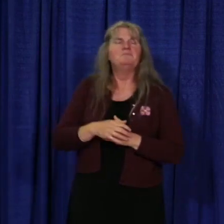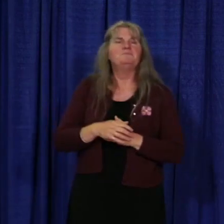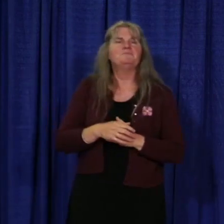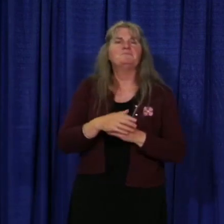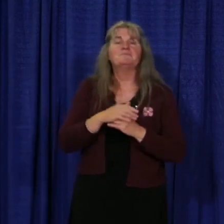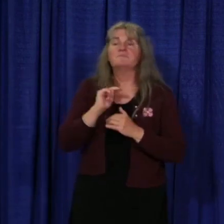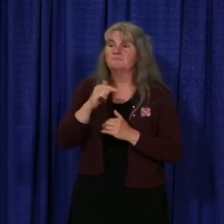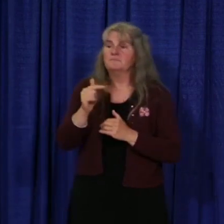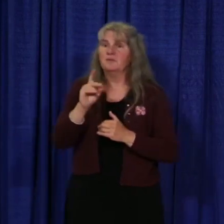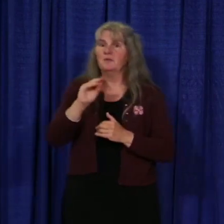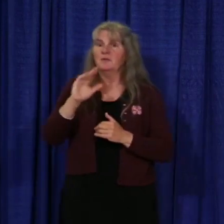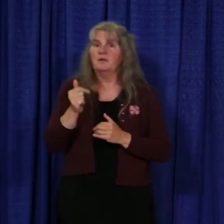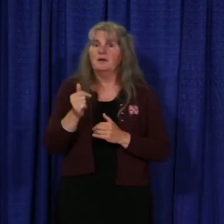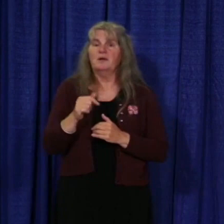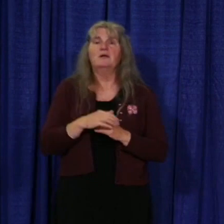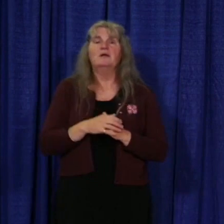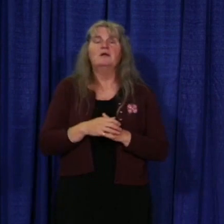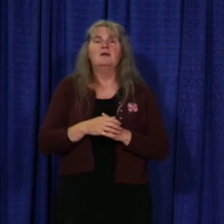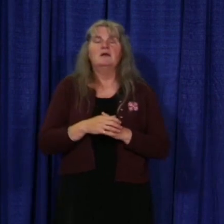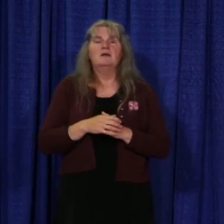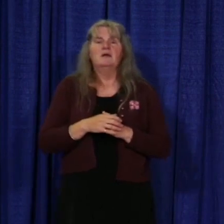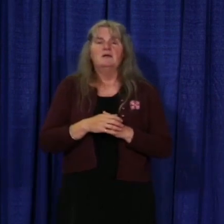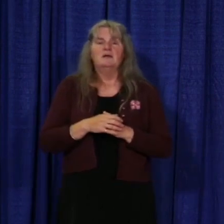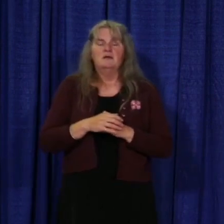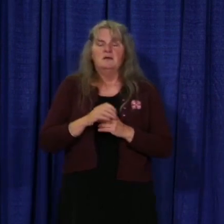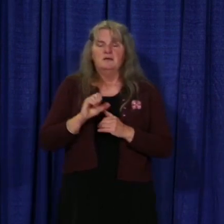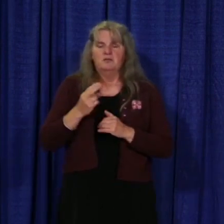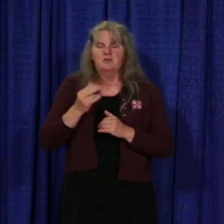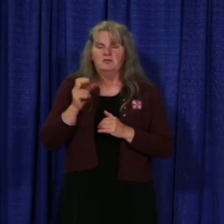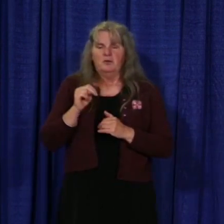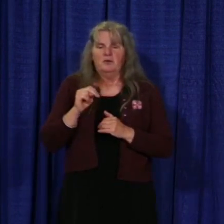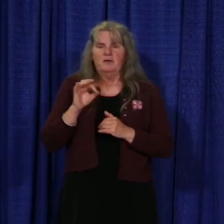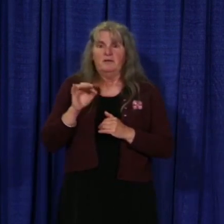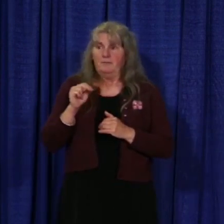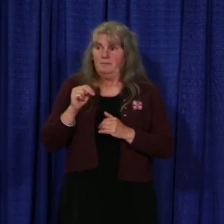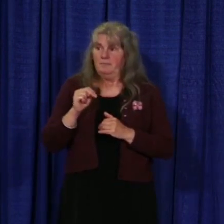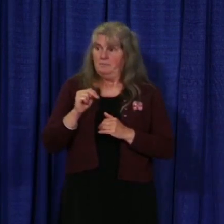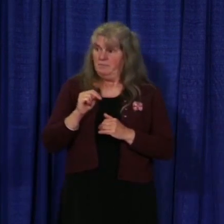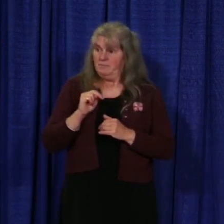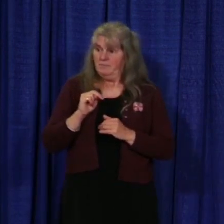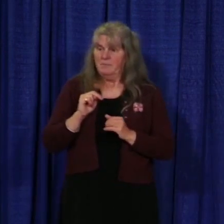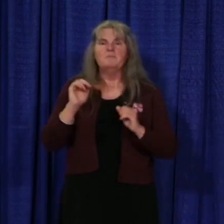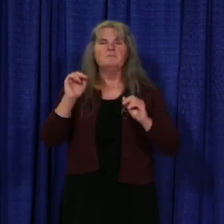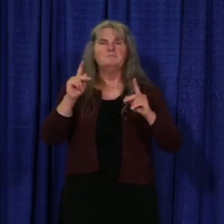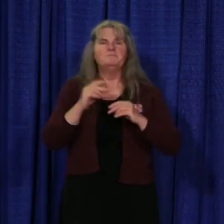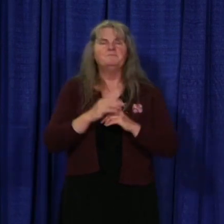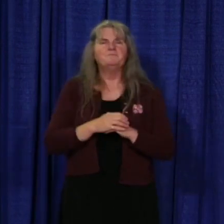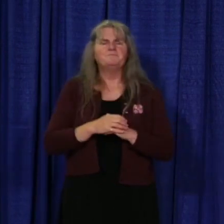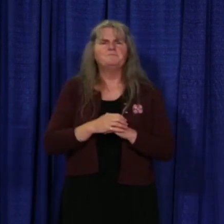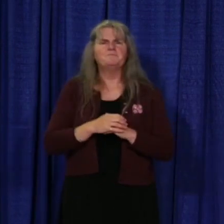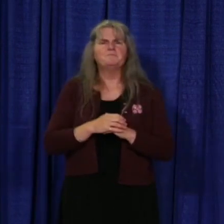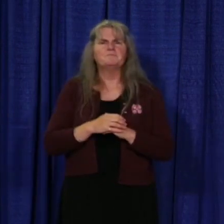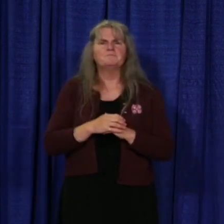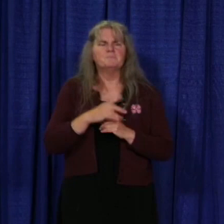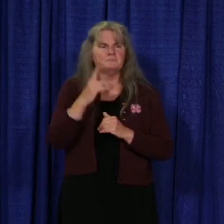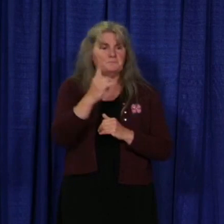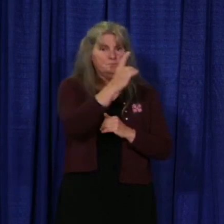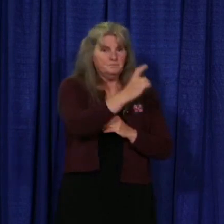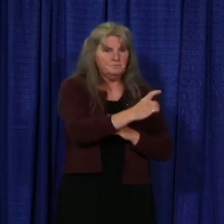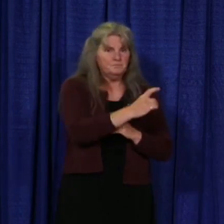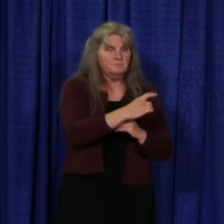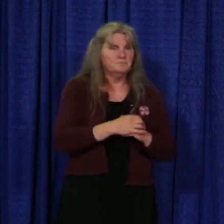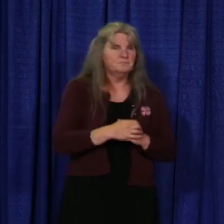we'll start with Doug from Shone FM. Thank you. Am I here? Okay. My question is for Dr.